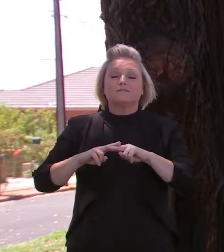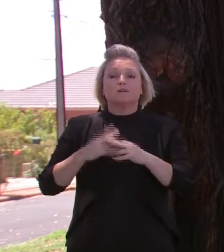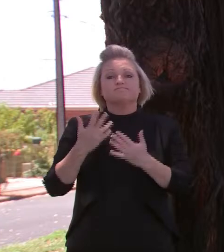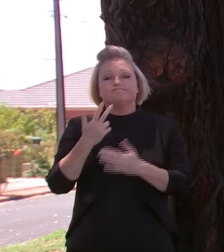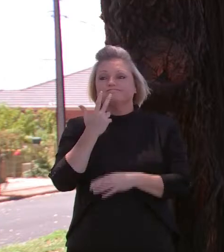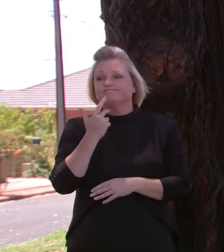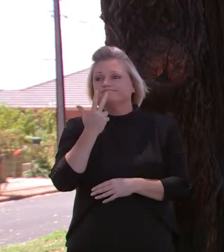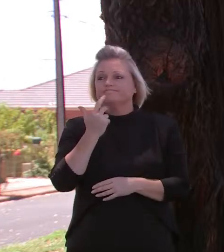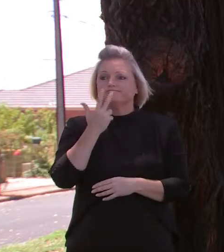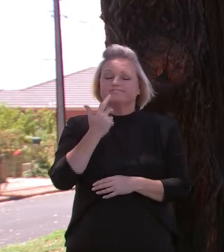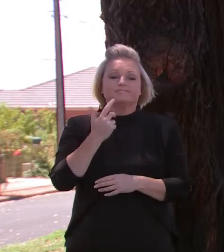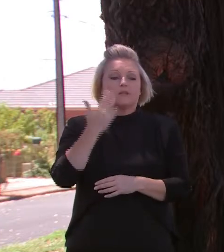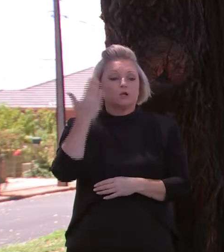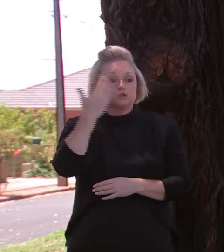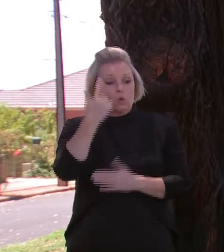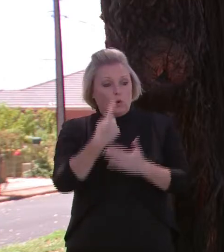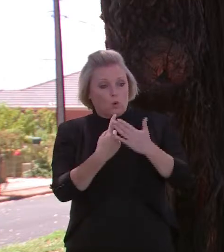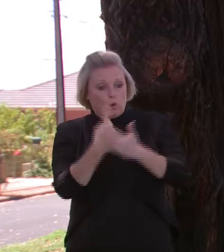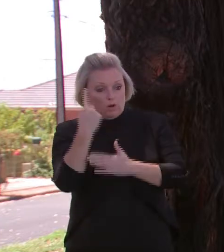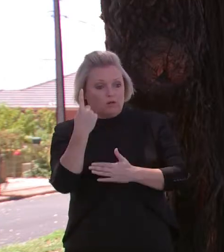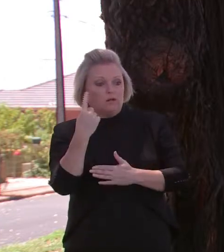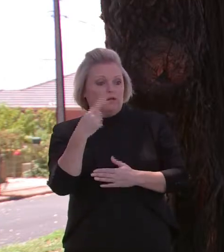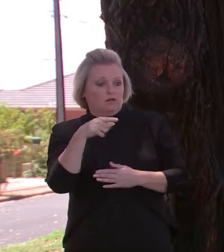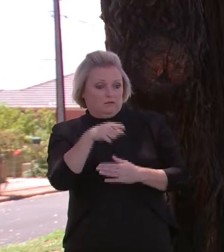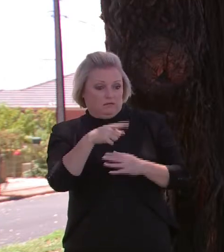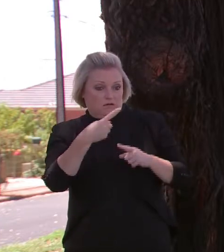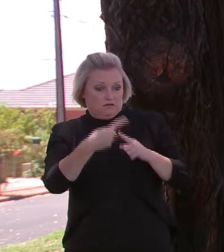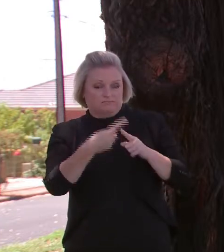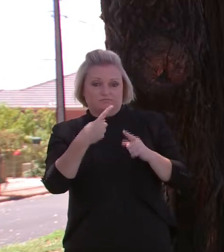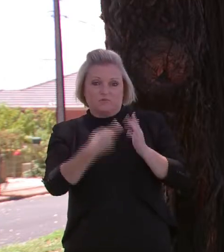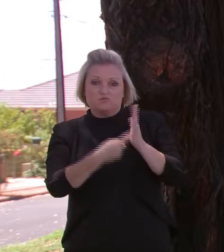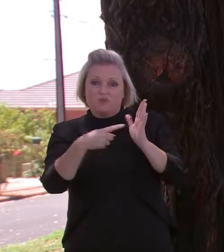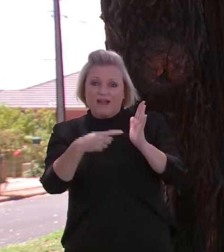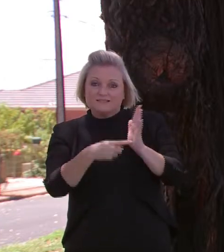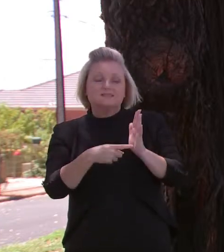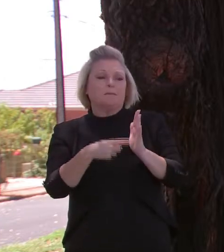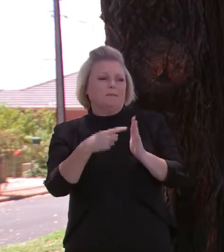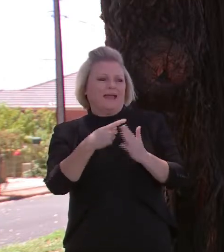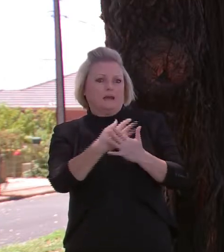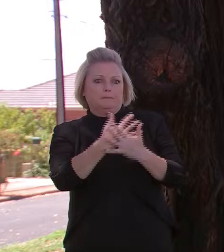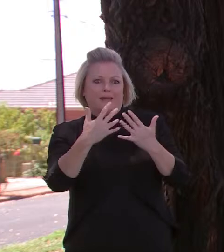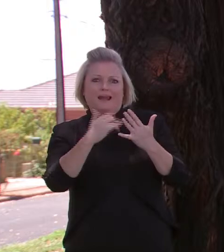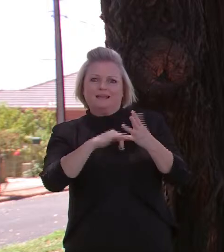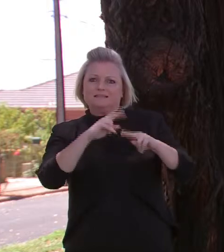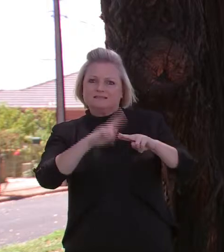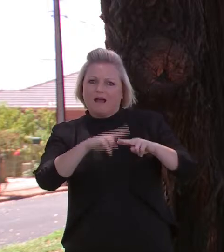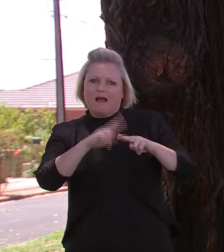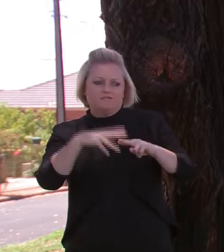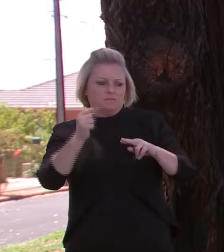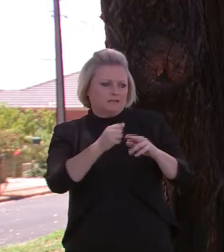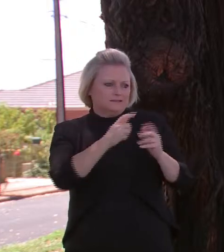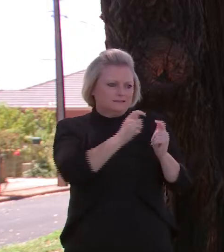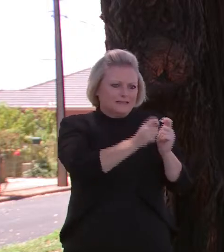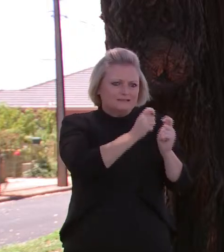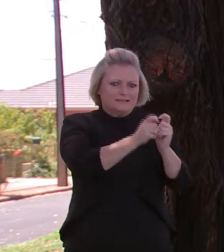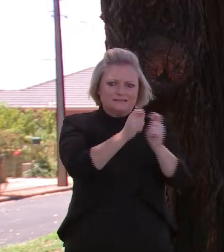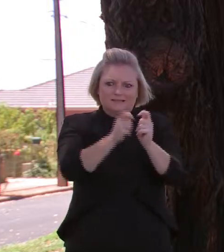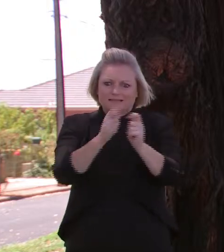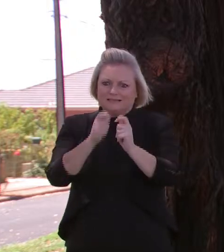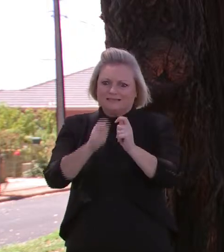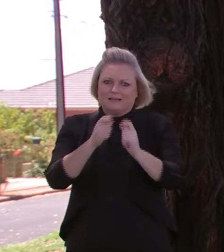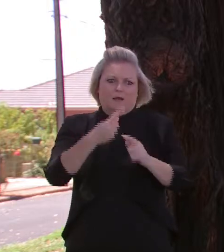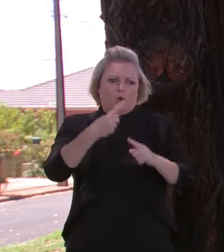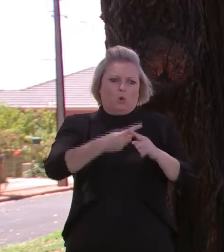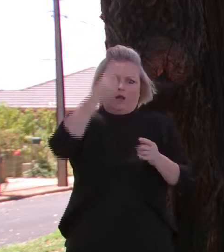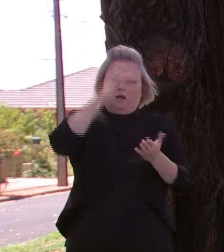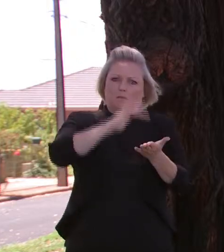have to use some of those RATs to stay, which is of course a 7-day regime for teachers who are classroom contacts, then we'll be in a